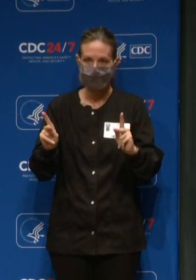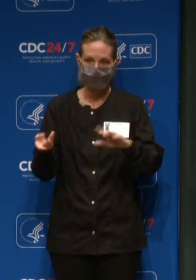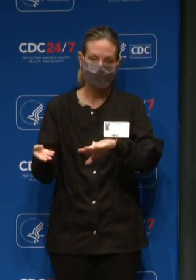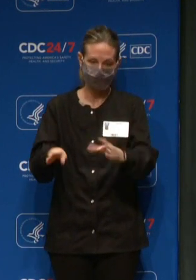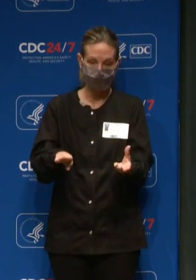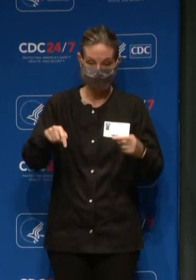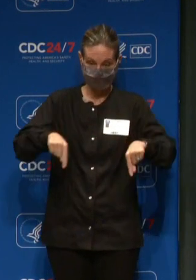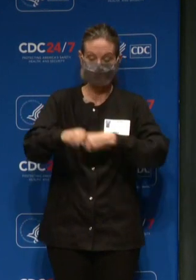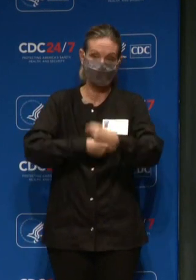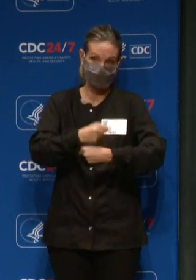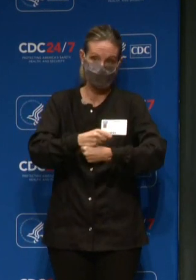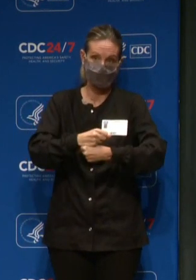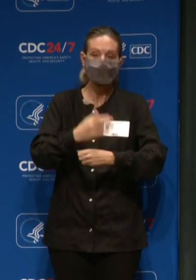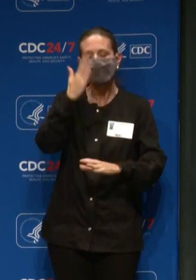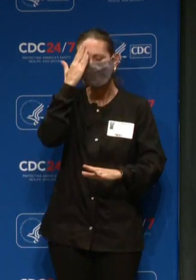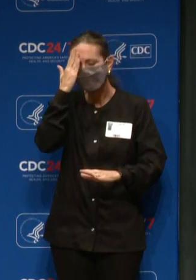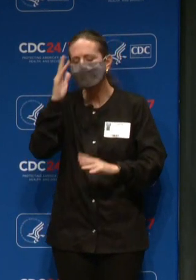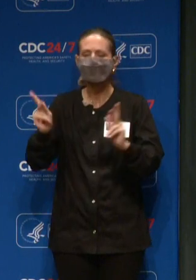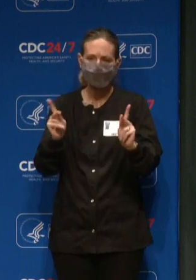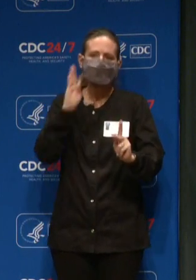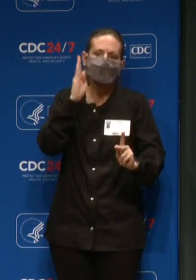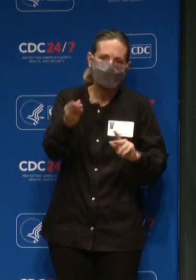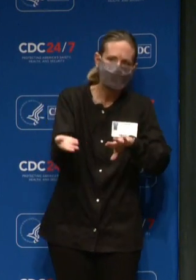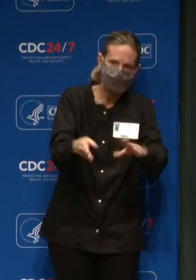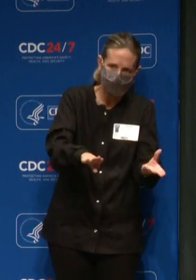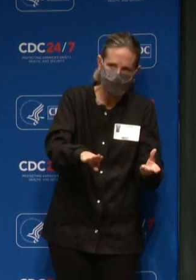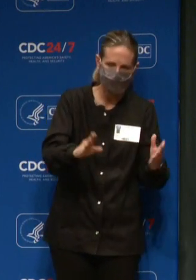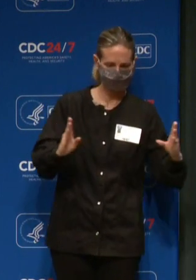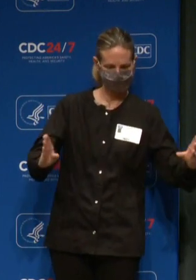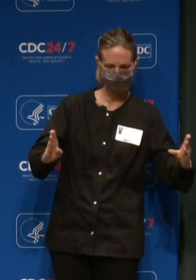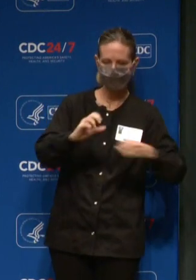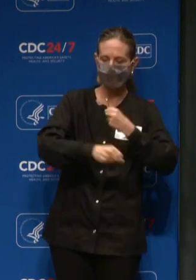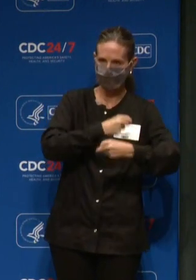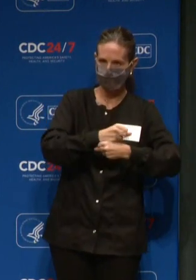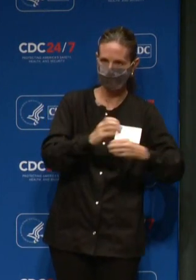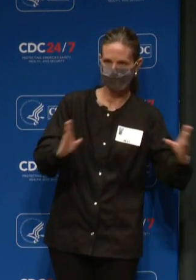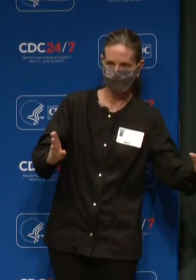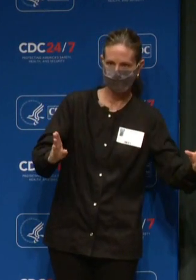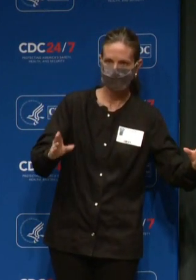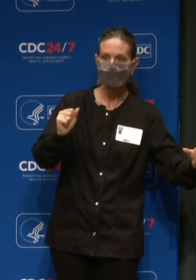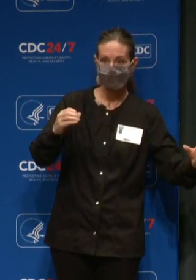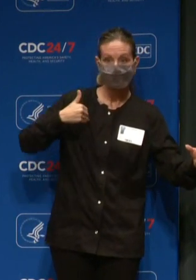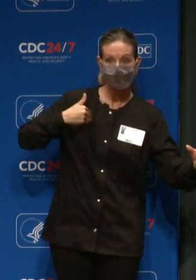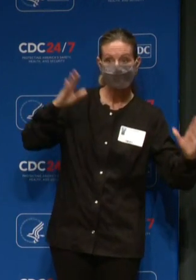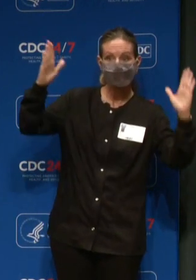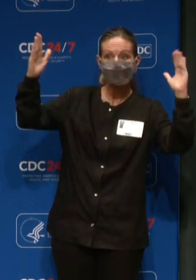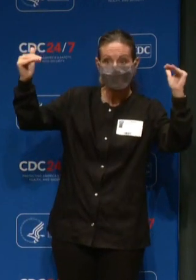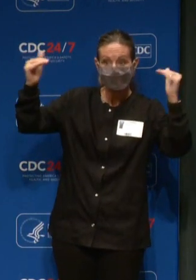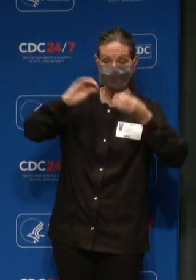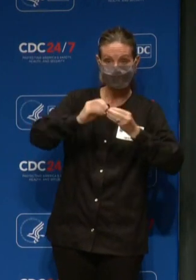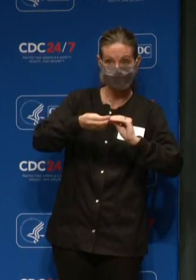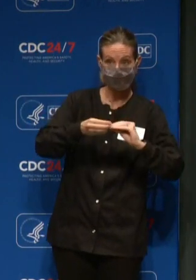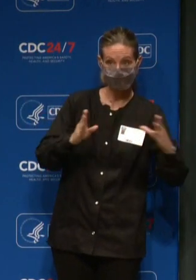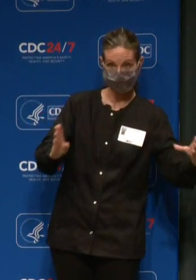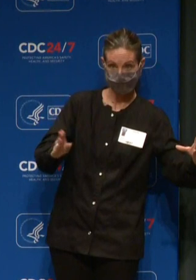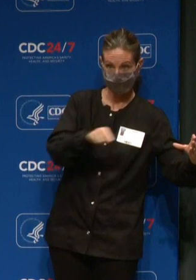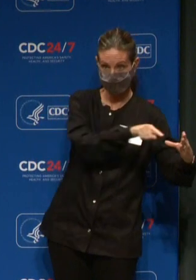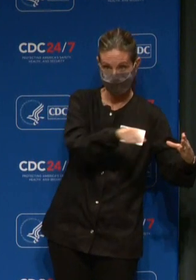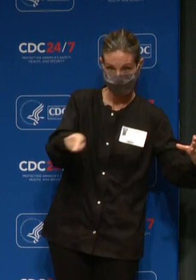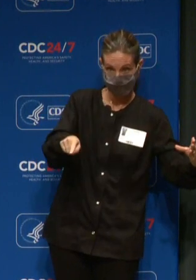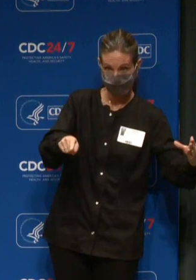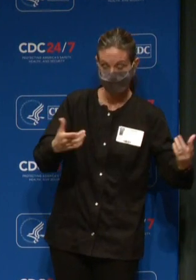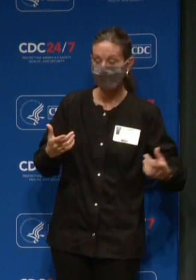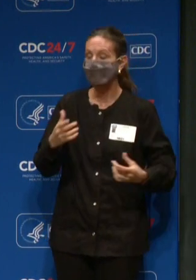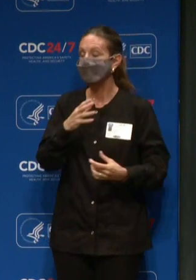no matter what, but comparing the total number to that expected number leads to a difference that ultimately leads